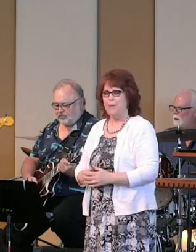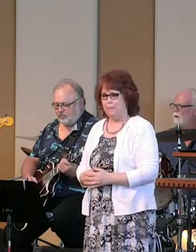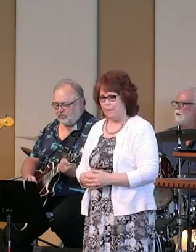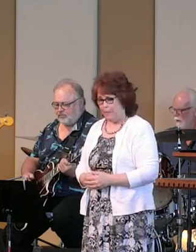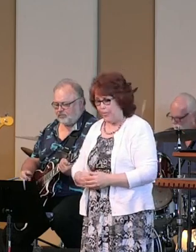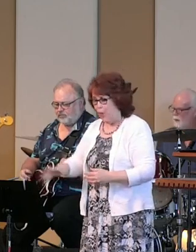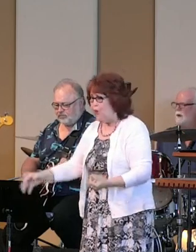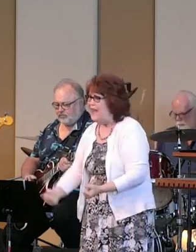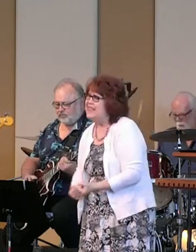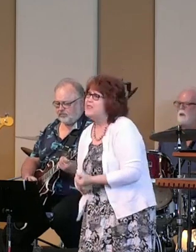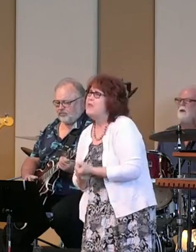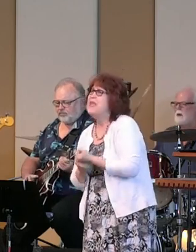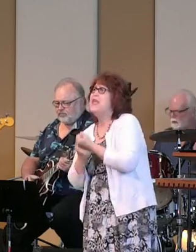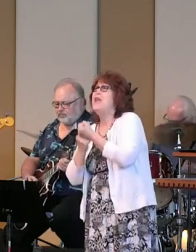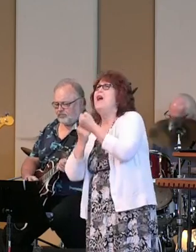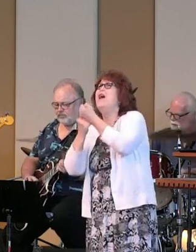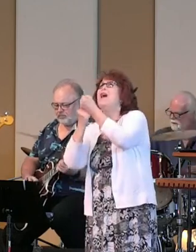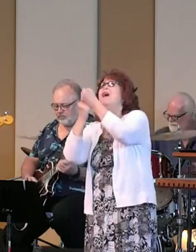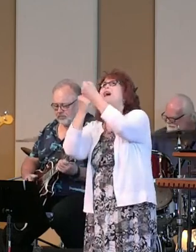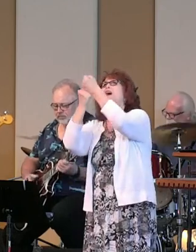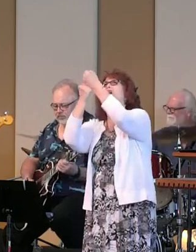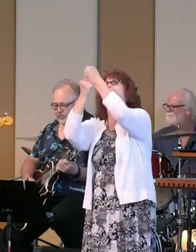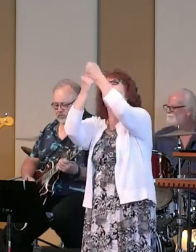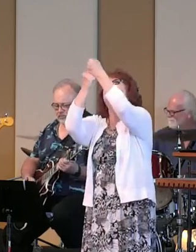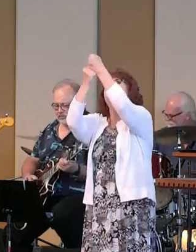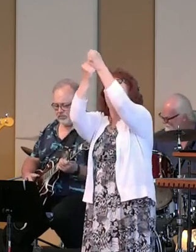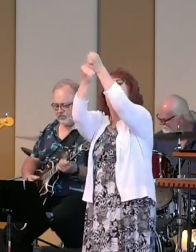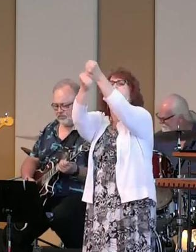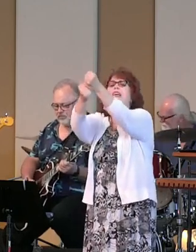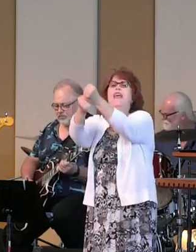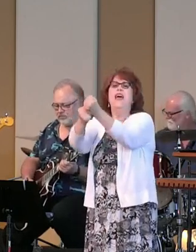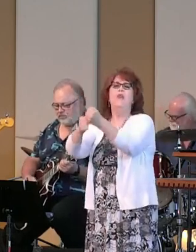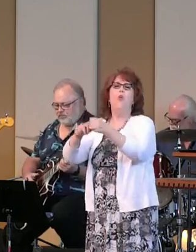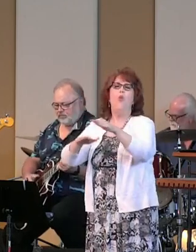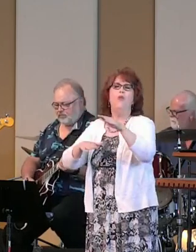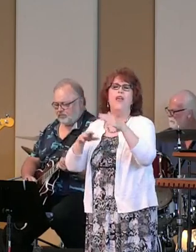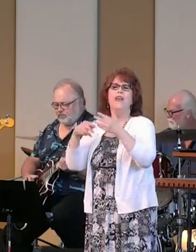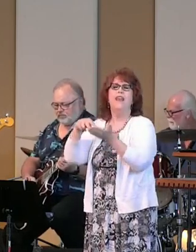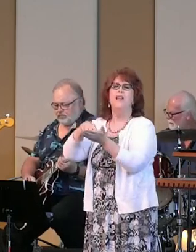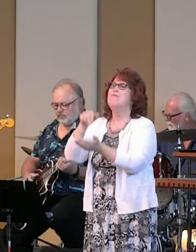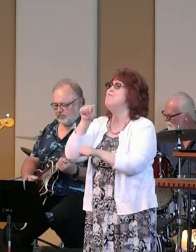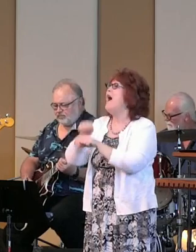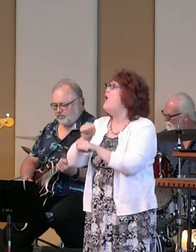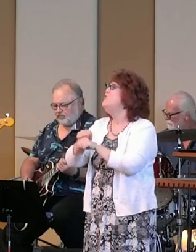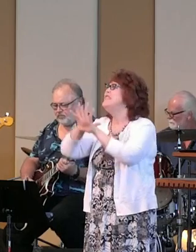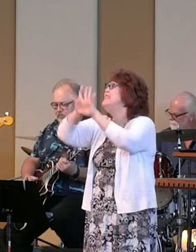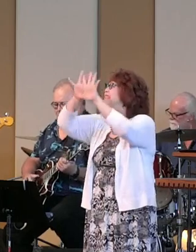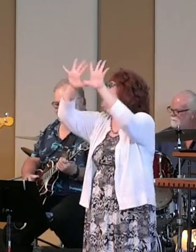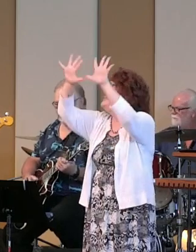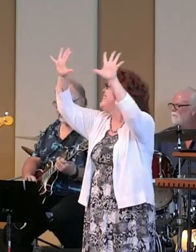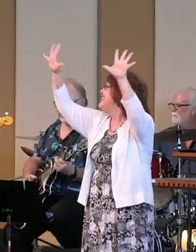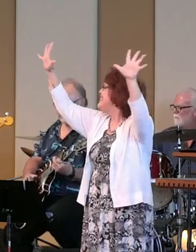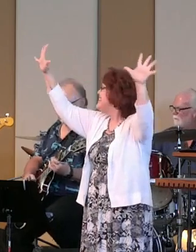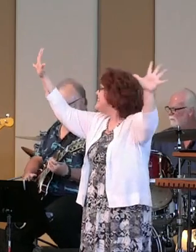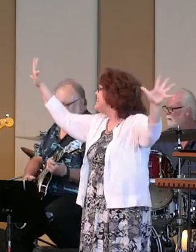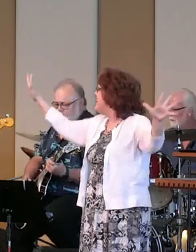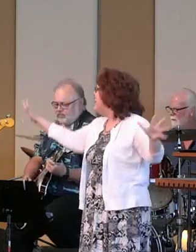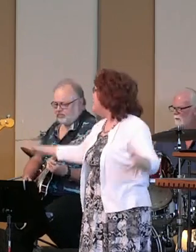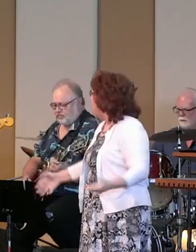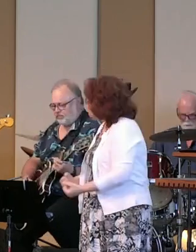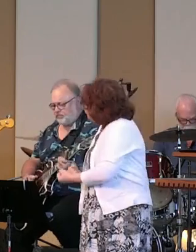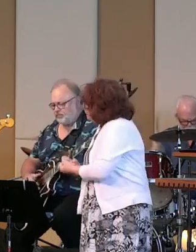You raise me up so I can stand on mountains. You